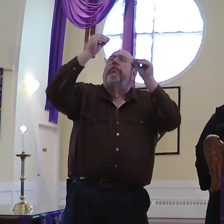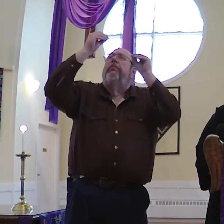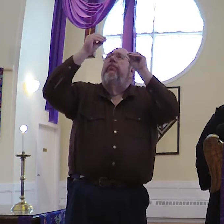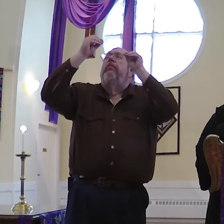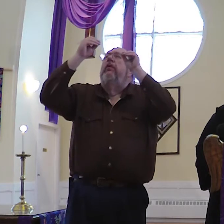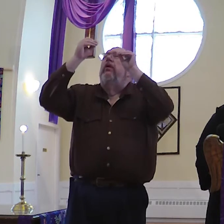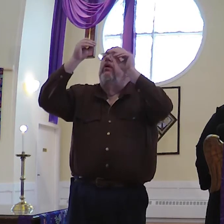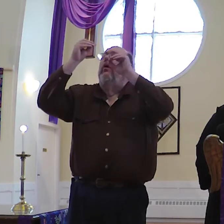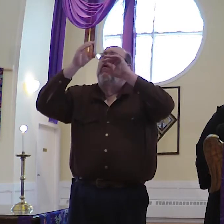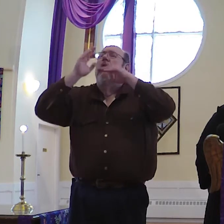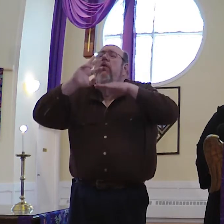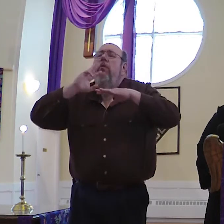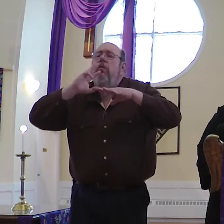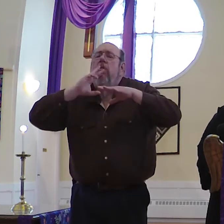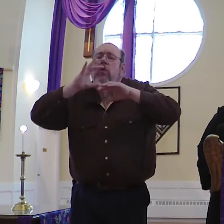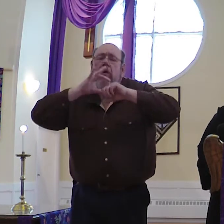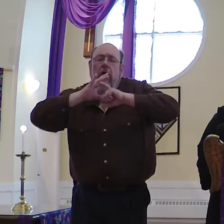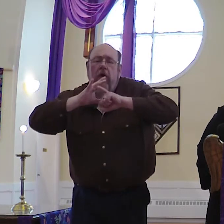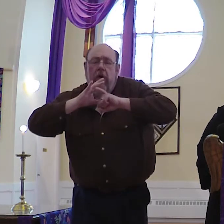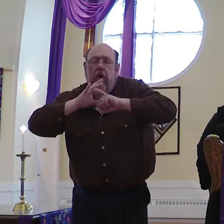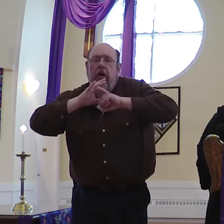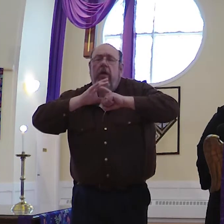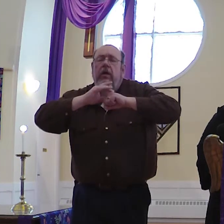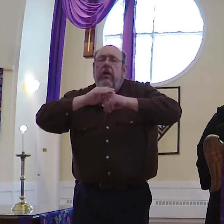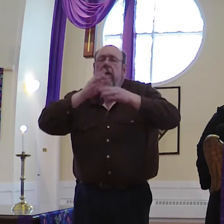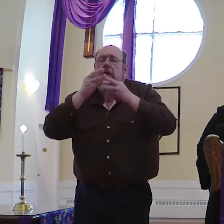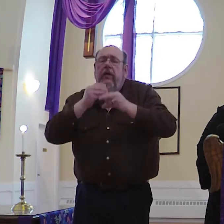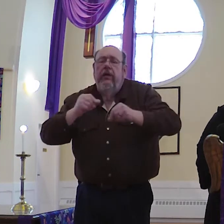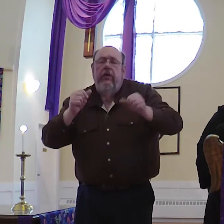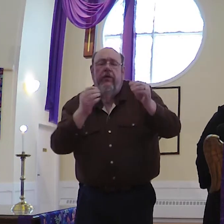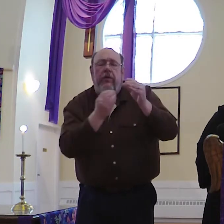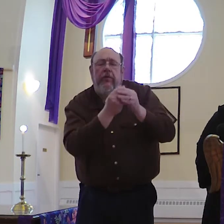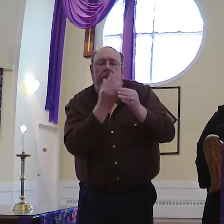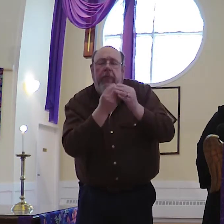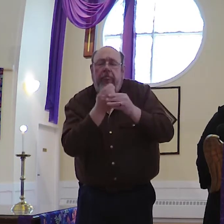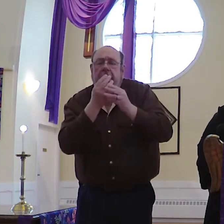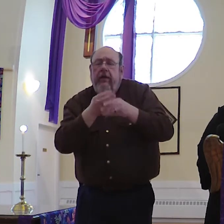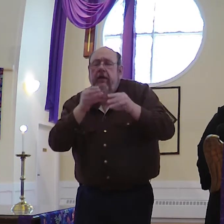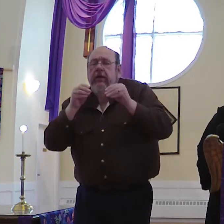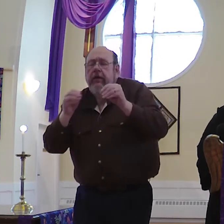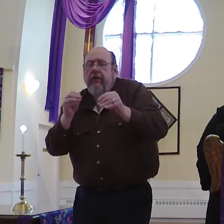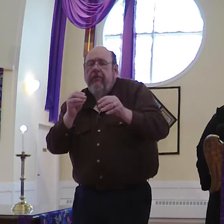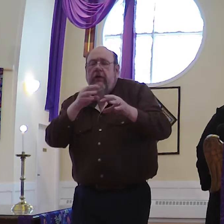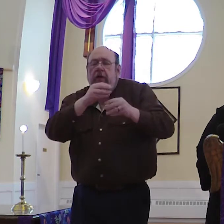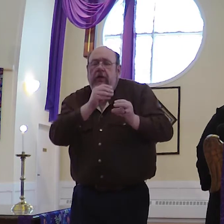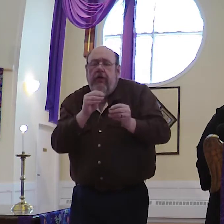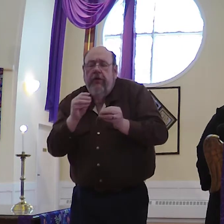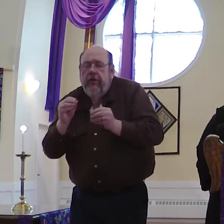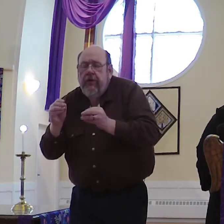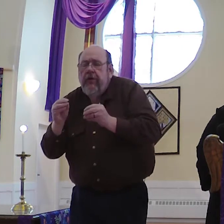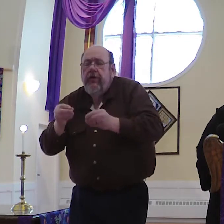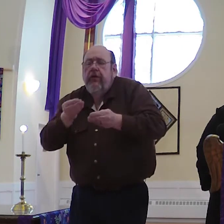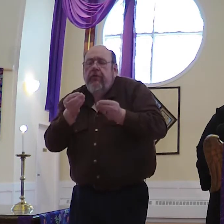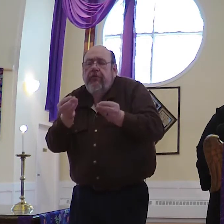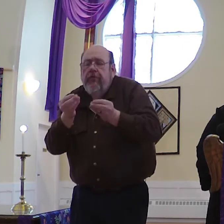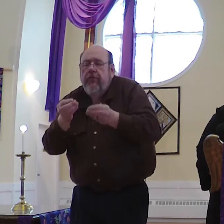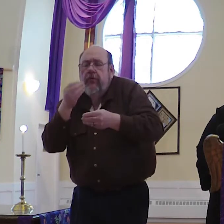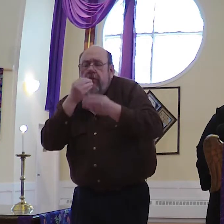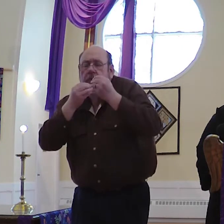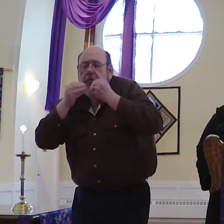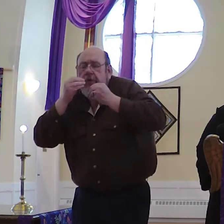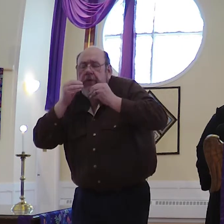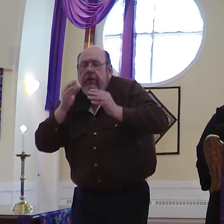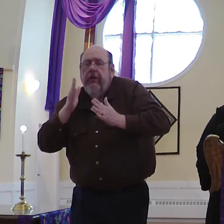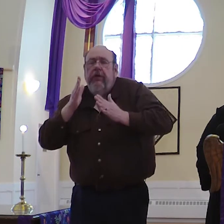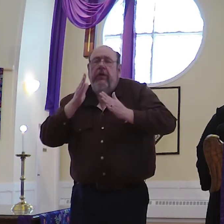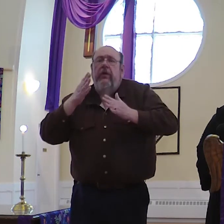earth, making it conceive and yield plants, and providing seed to the sower and food to the eater, so is